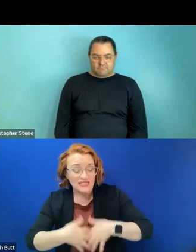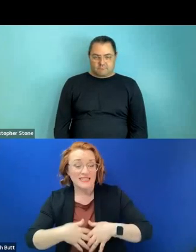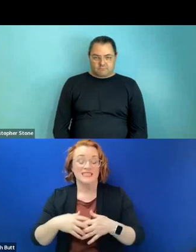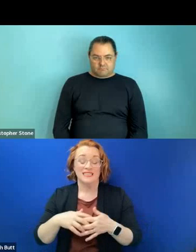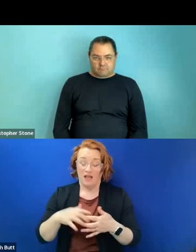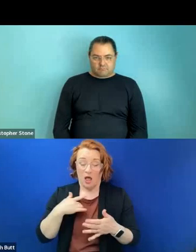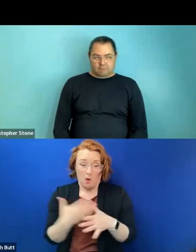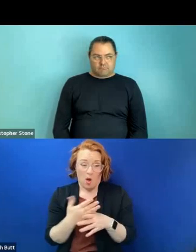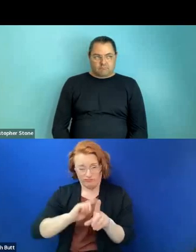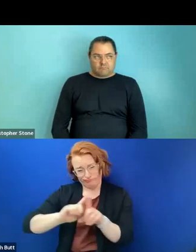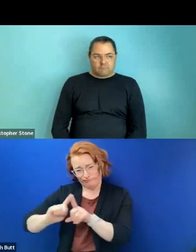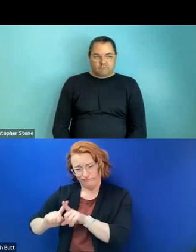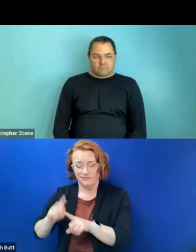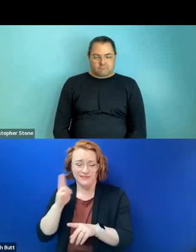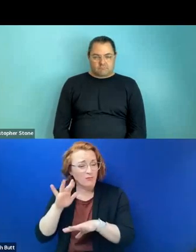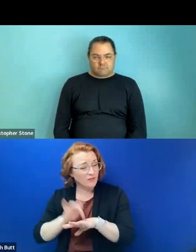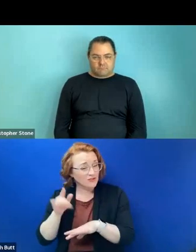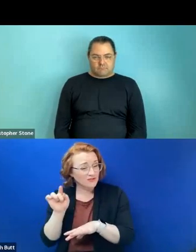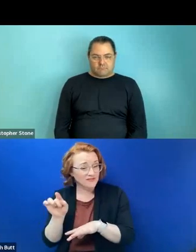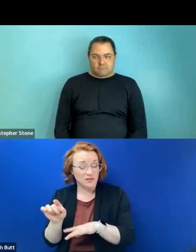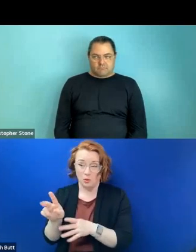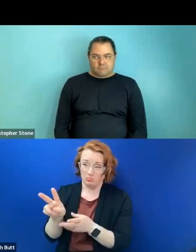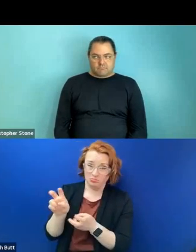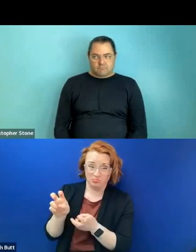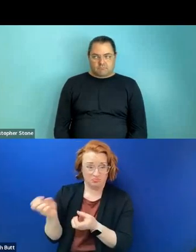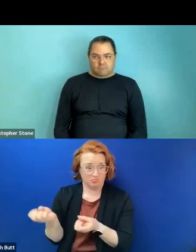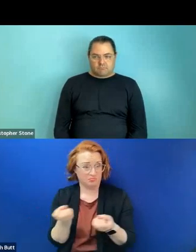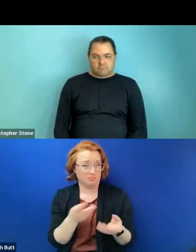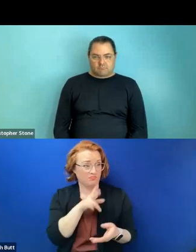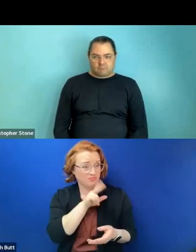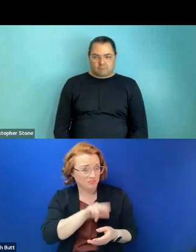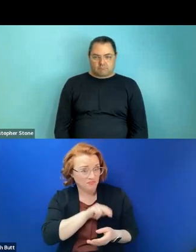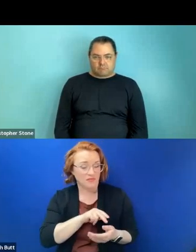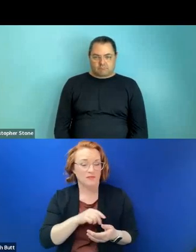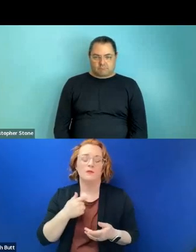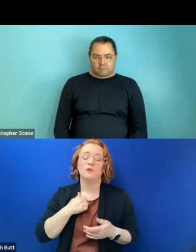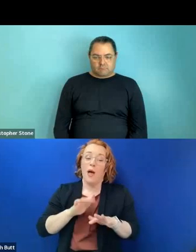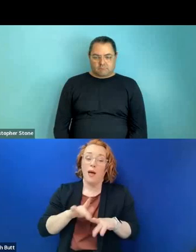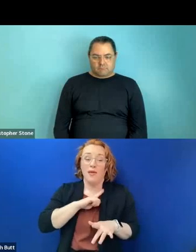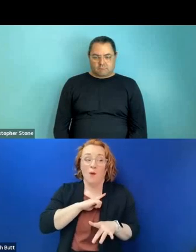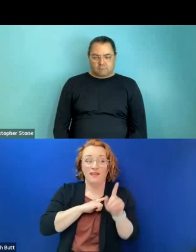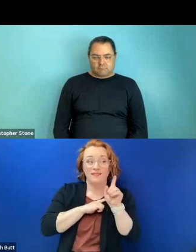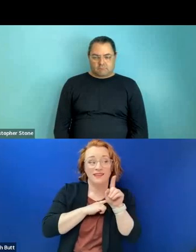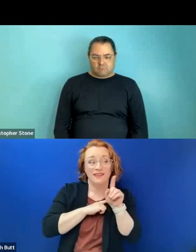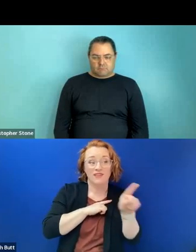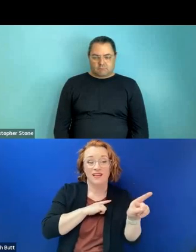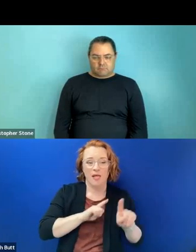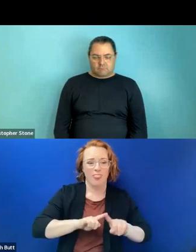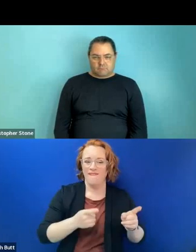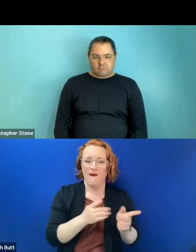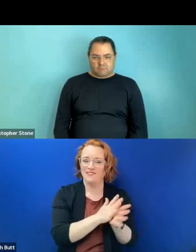work for. But it's also, I am there because the hearing people can't